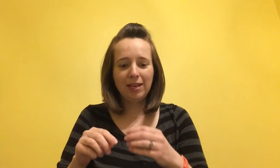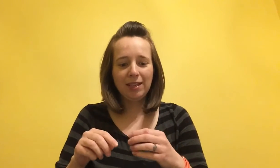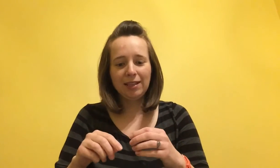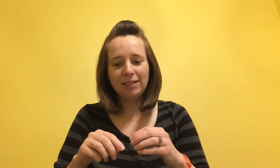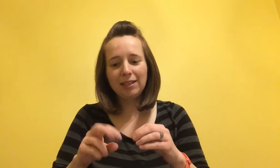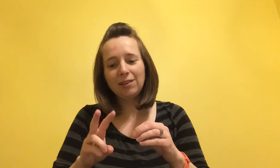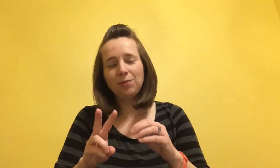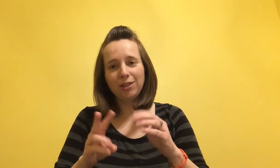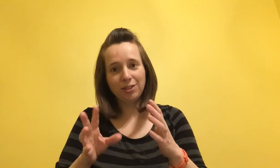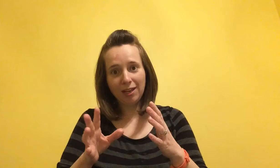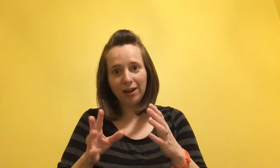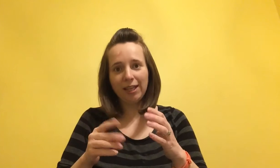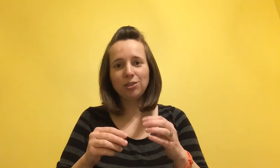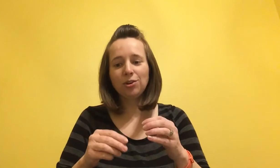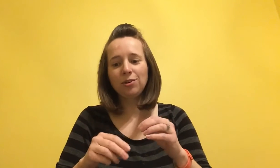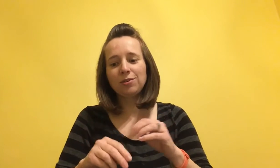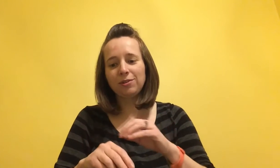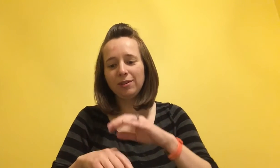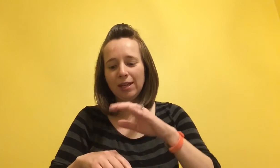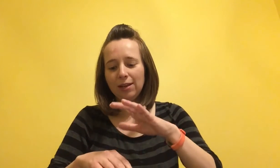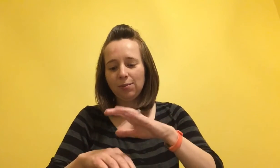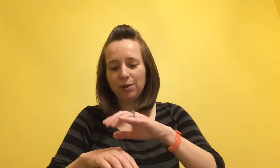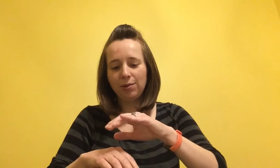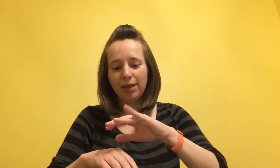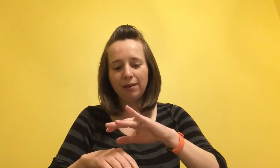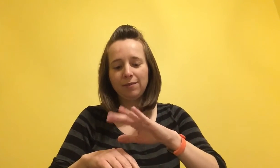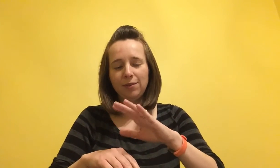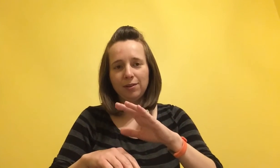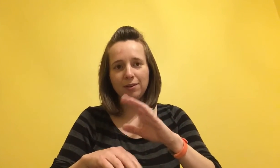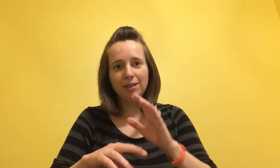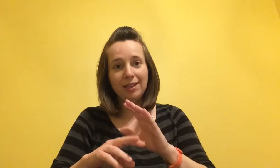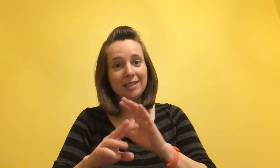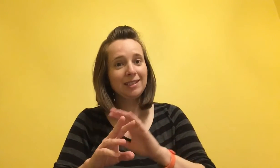then the second way, just kind of like turtle, where you have your